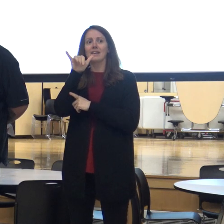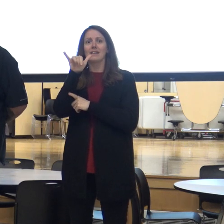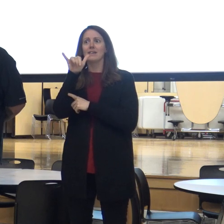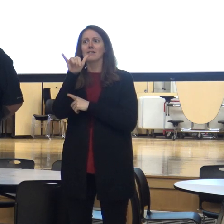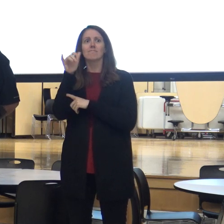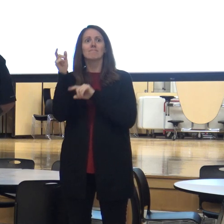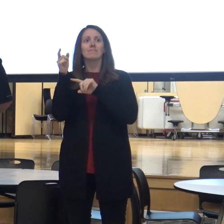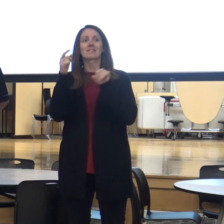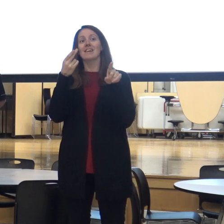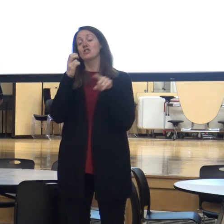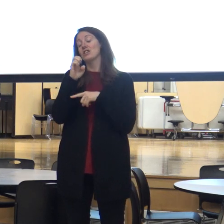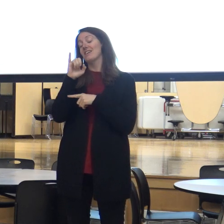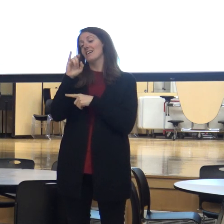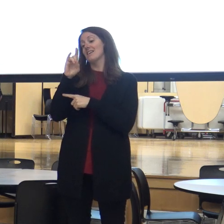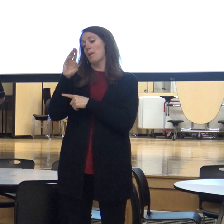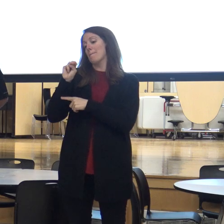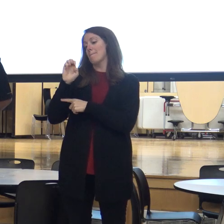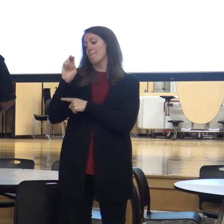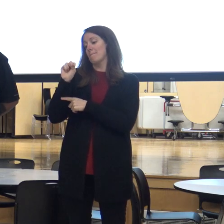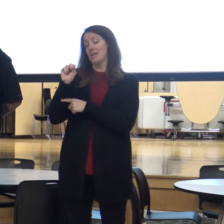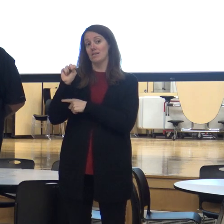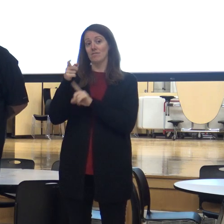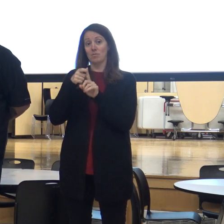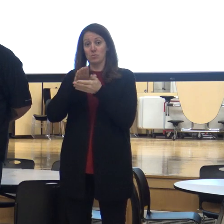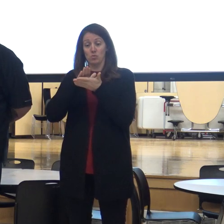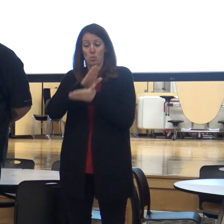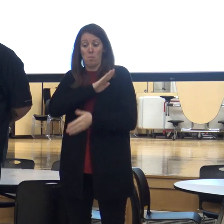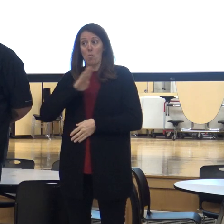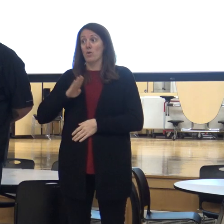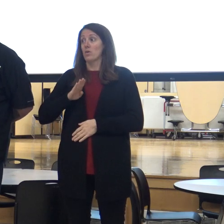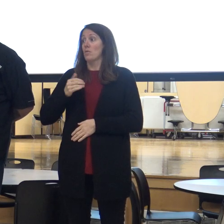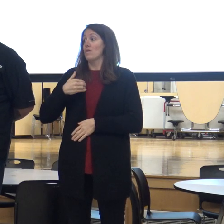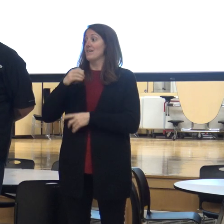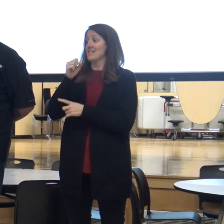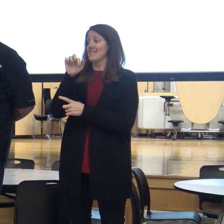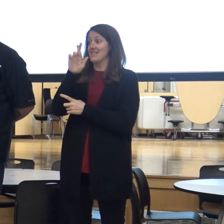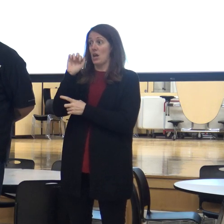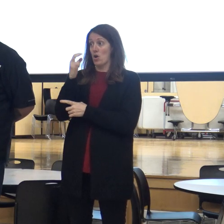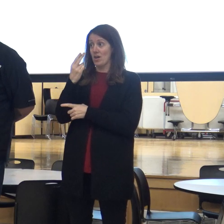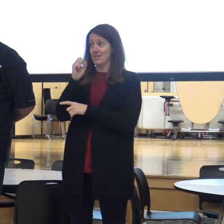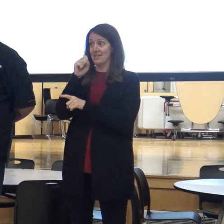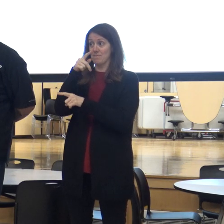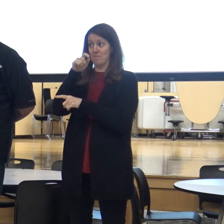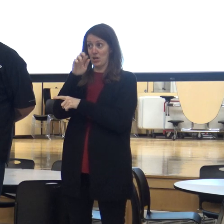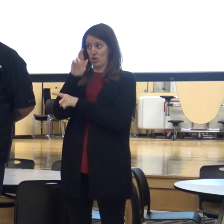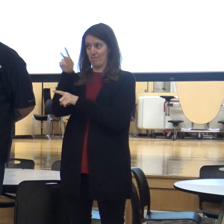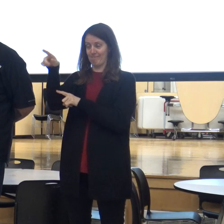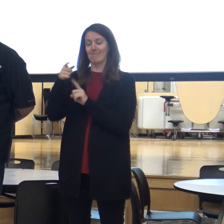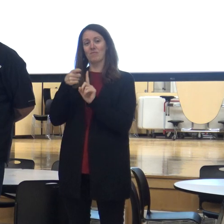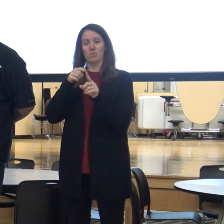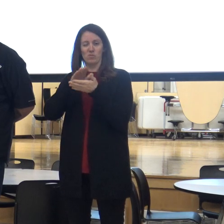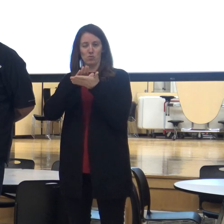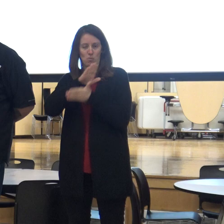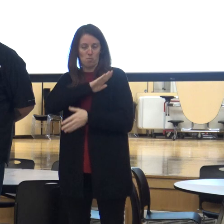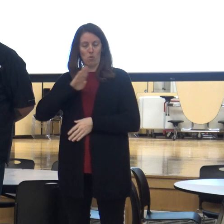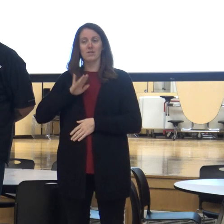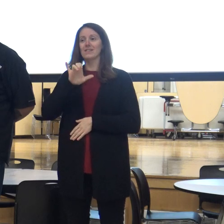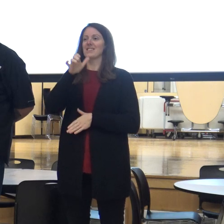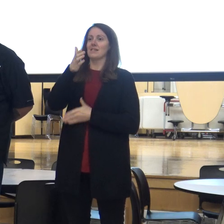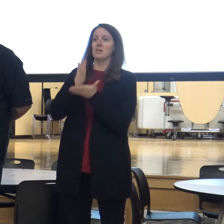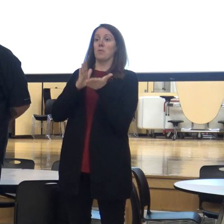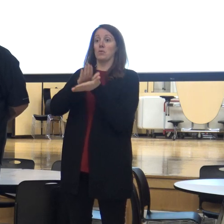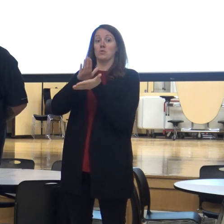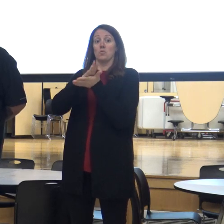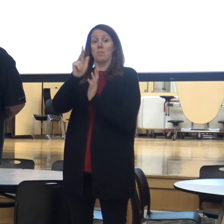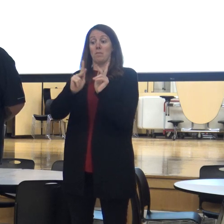came here. So Randy Heidman from our school board. We have Sarah Spear as well from our school board. So those are just some of our school people with